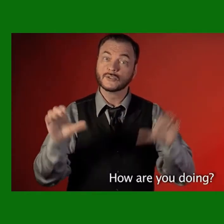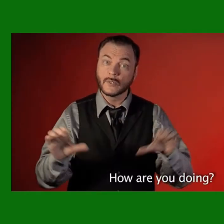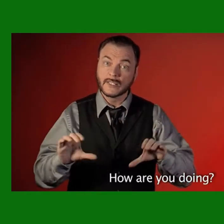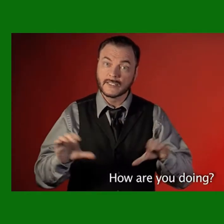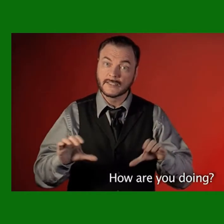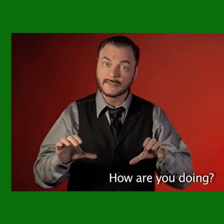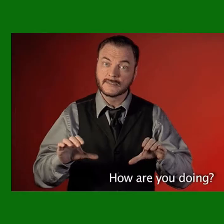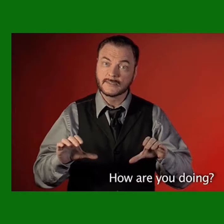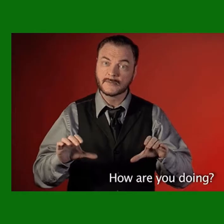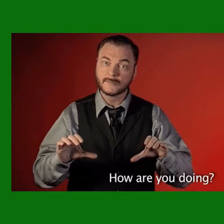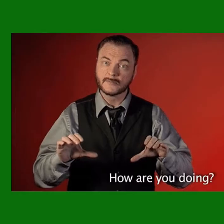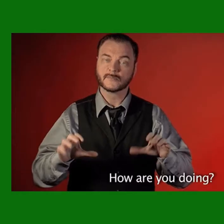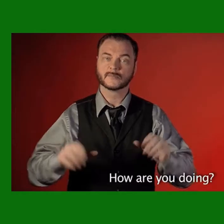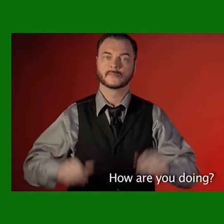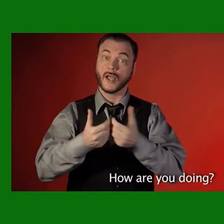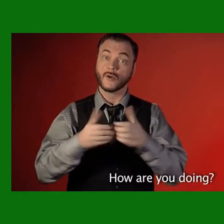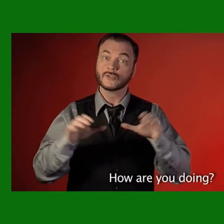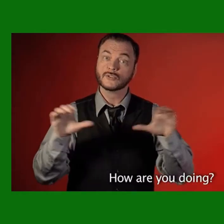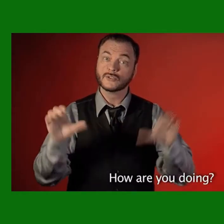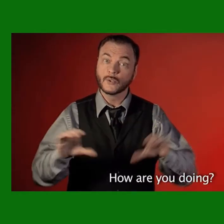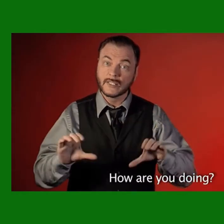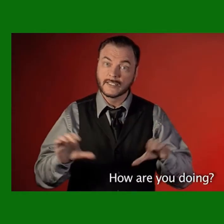in order to get the information in.